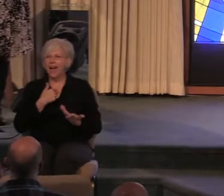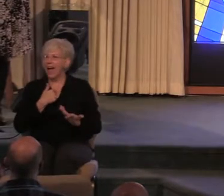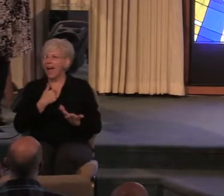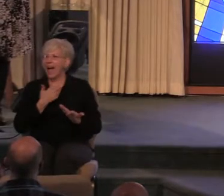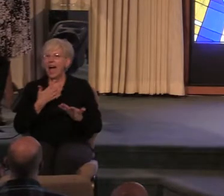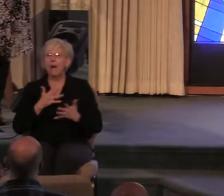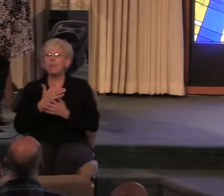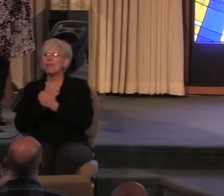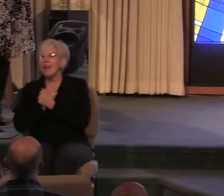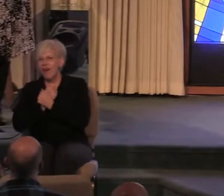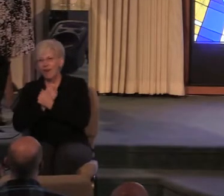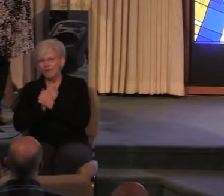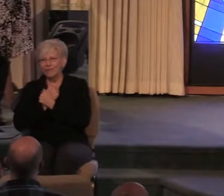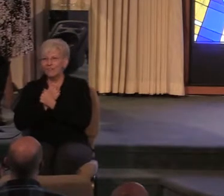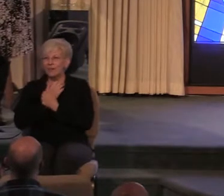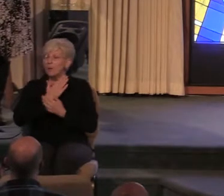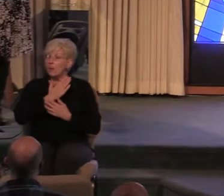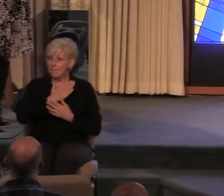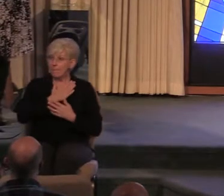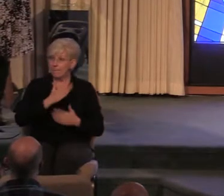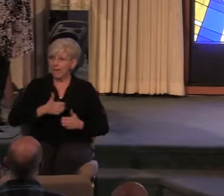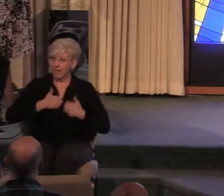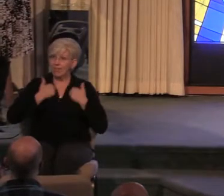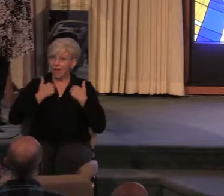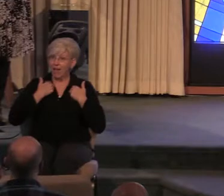My life has purpose.